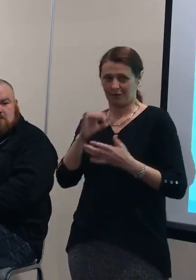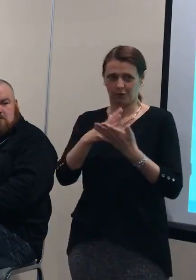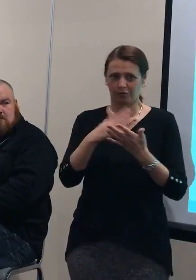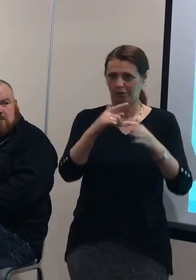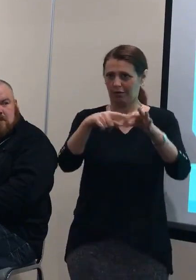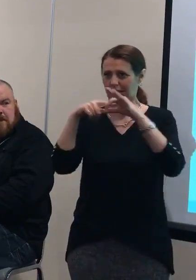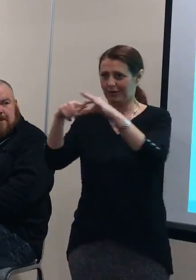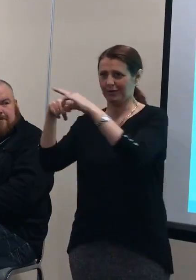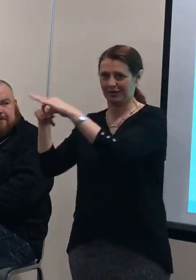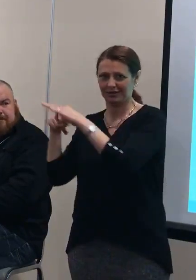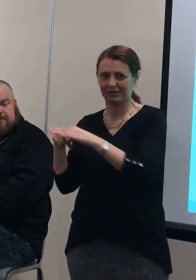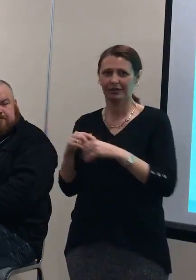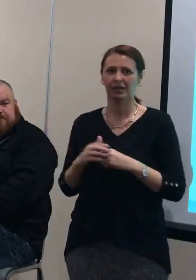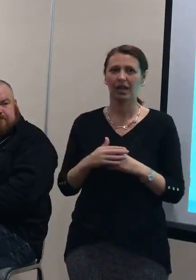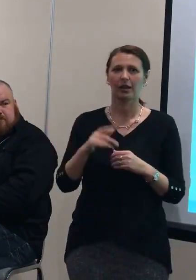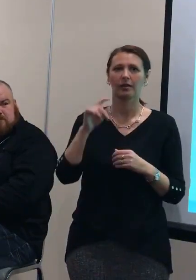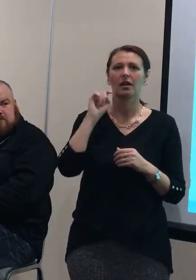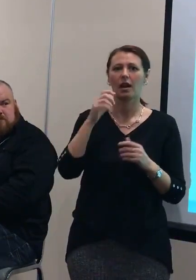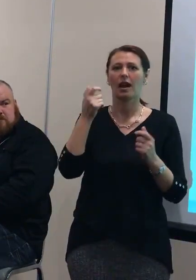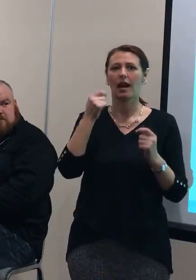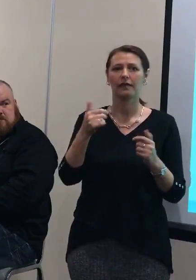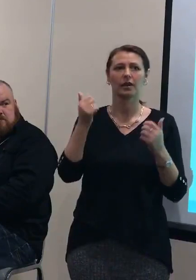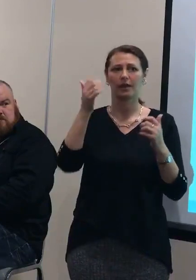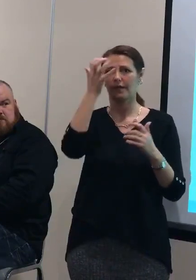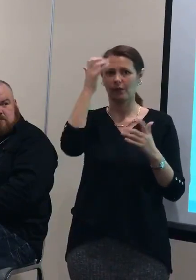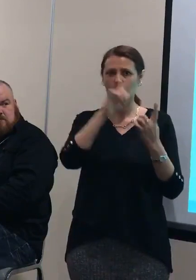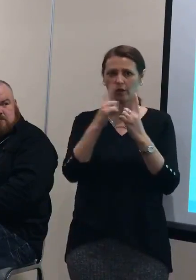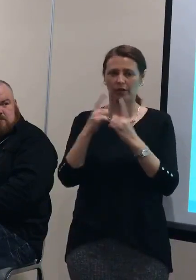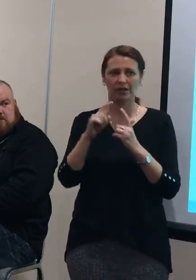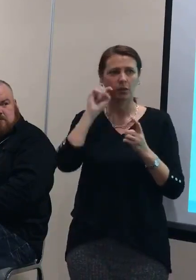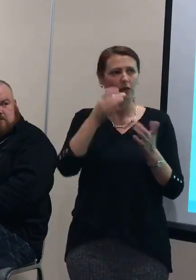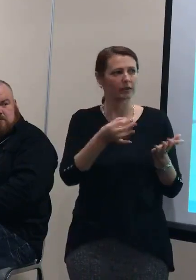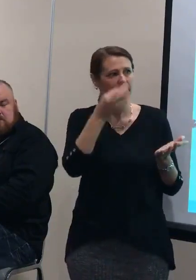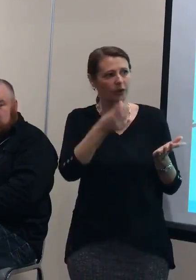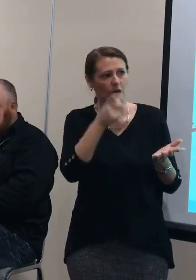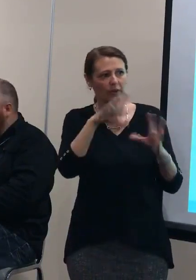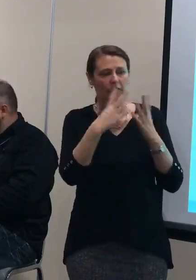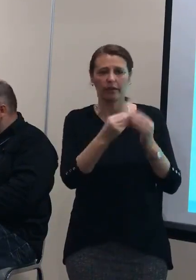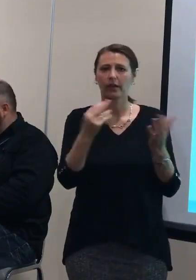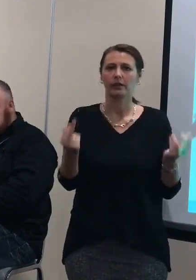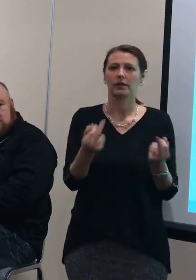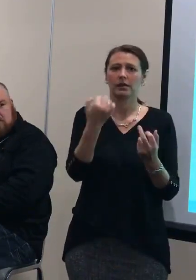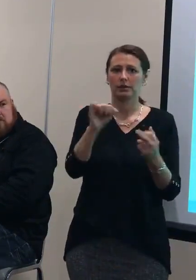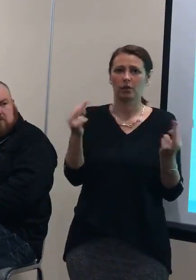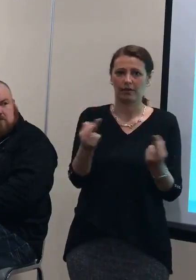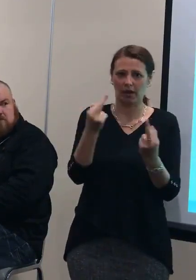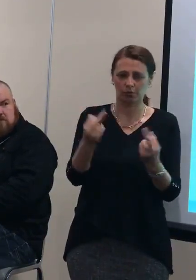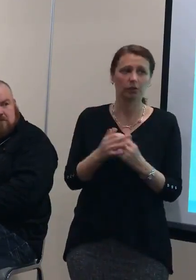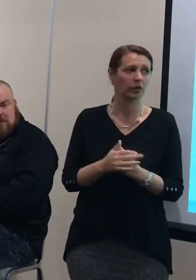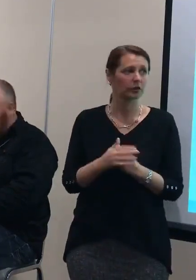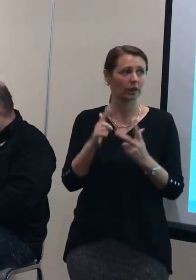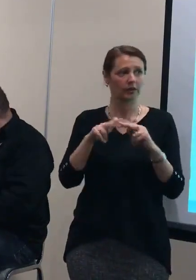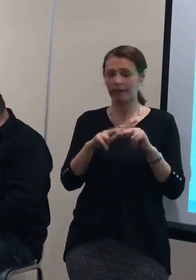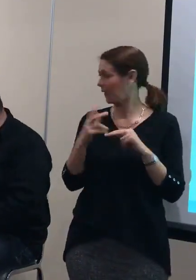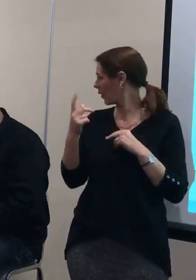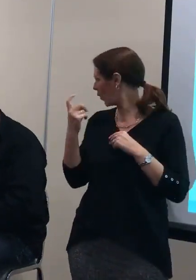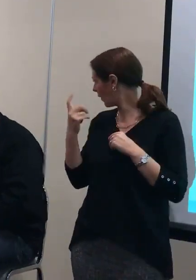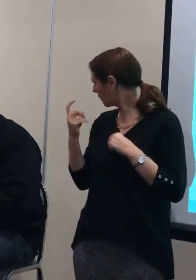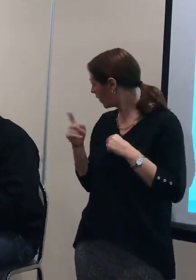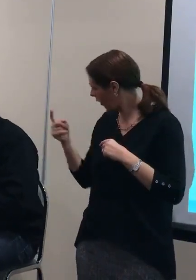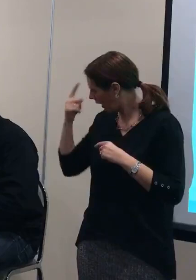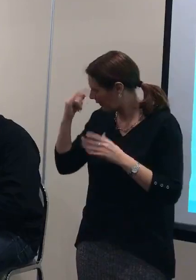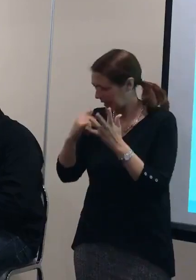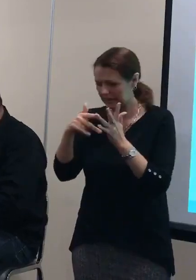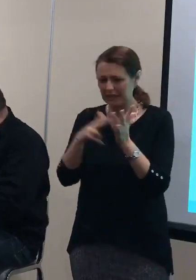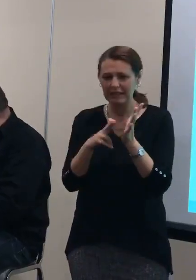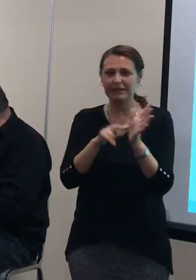too. We'll have them all around after formalities conclude, and there'll be tea and coffee still available. But for now, so have you got one more? I think Sonny's got